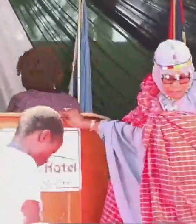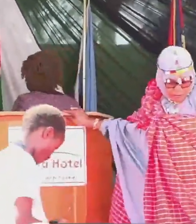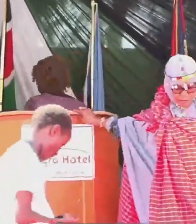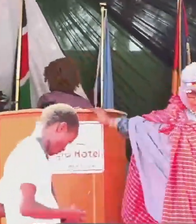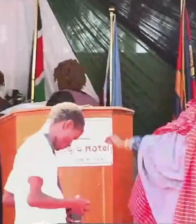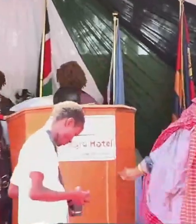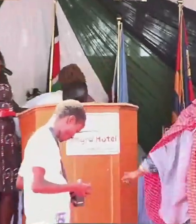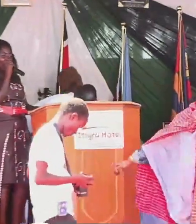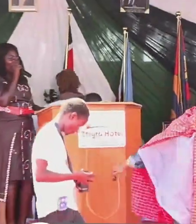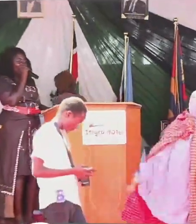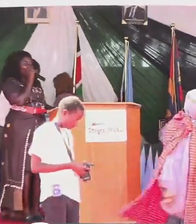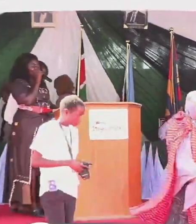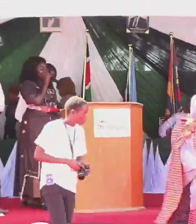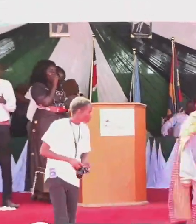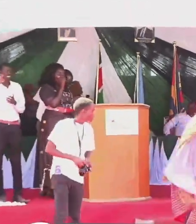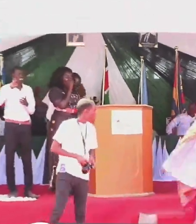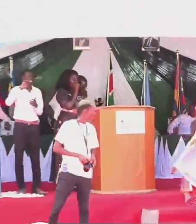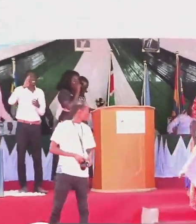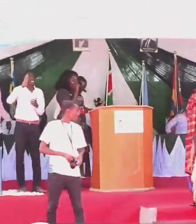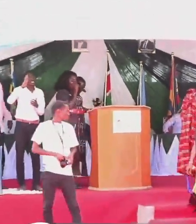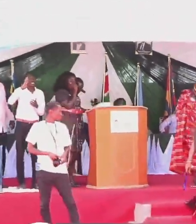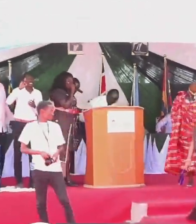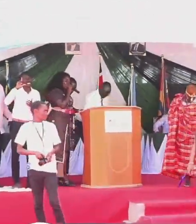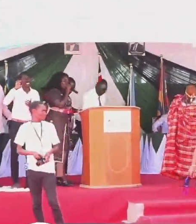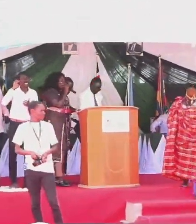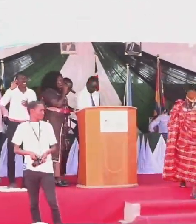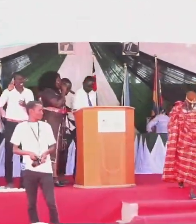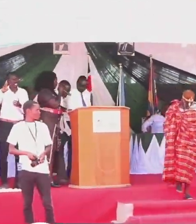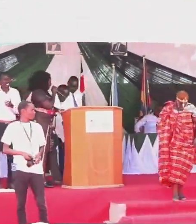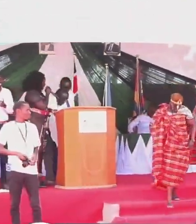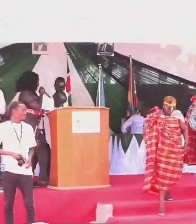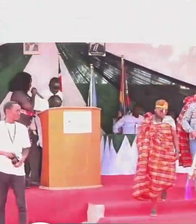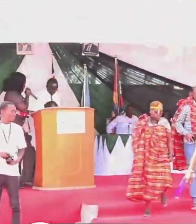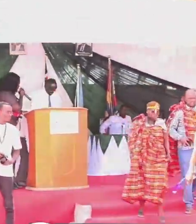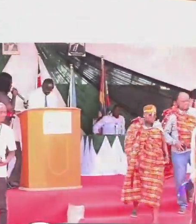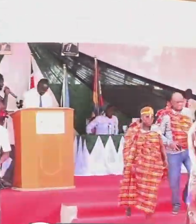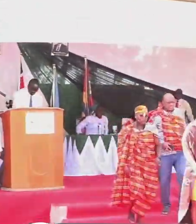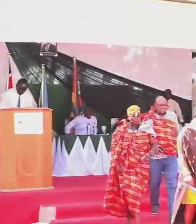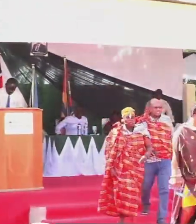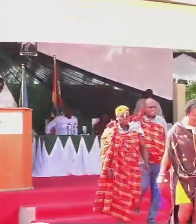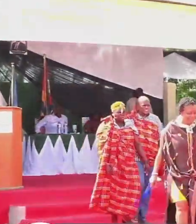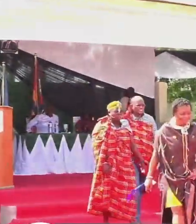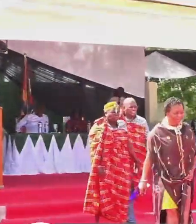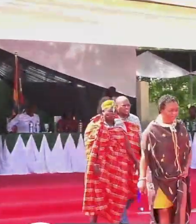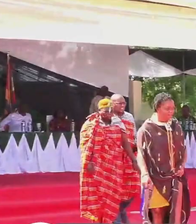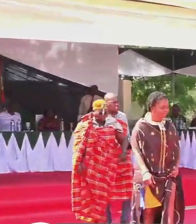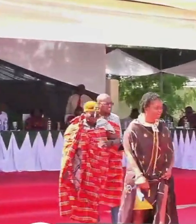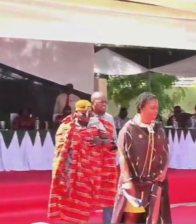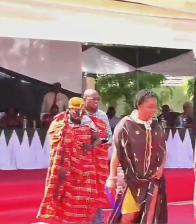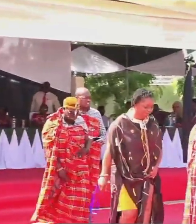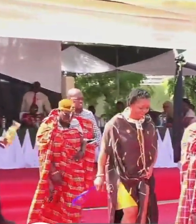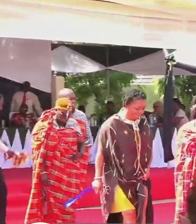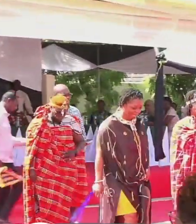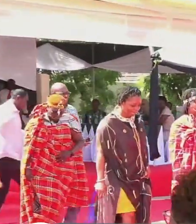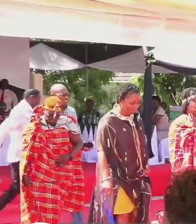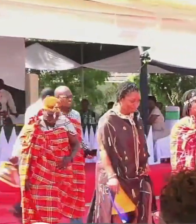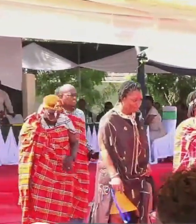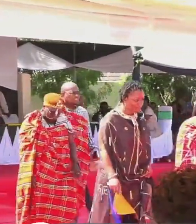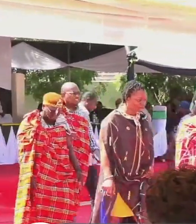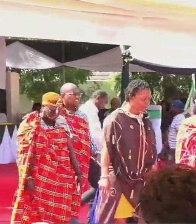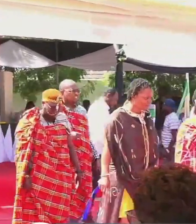presents to give. Ebla and Clara wanataka kupatia our first ladies kitu. Kwa sababu ya muda,